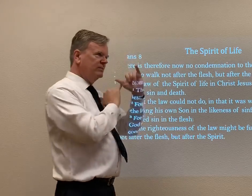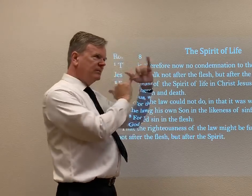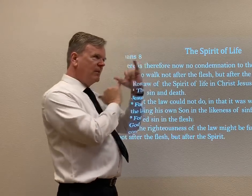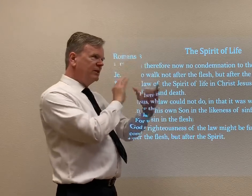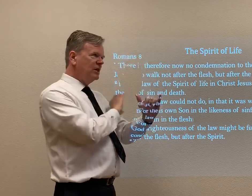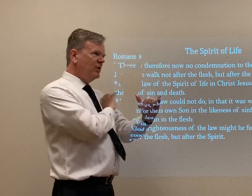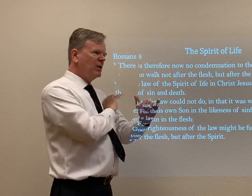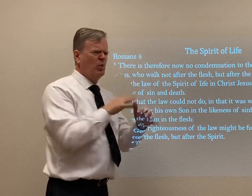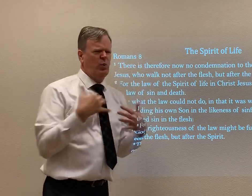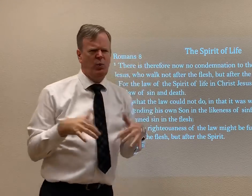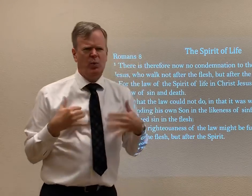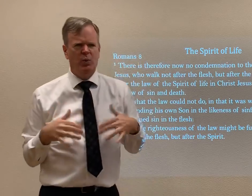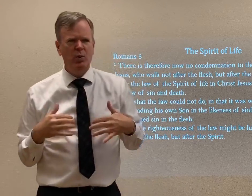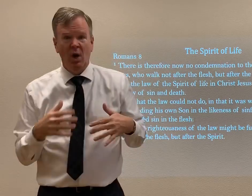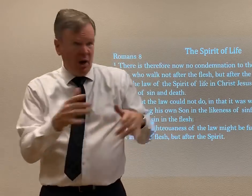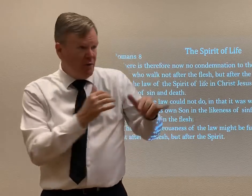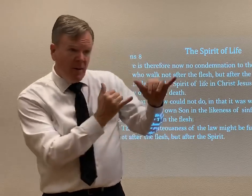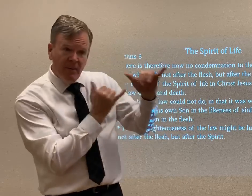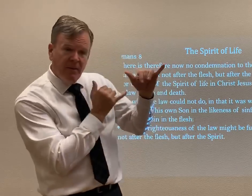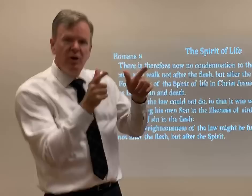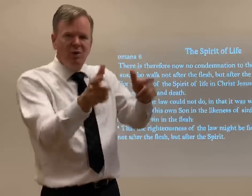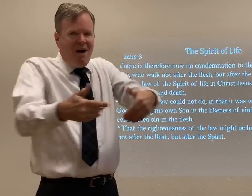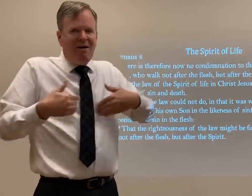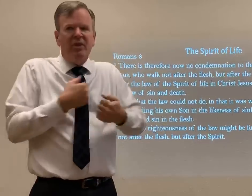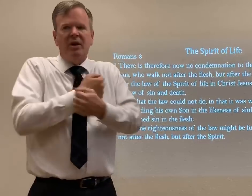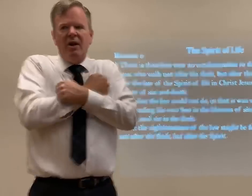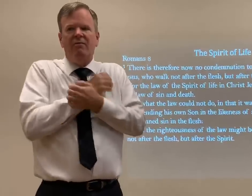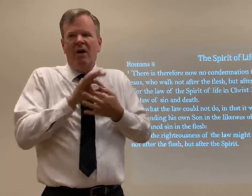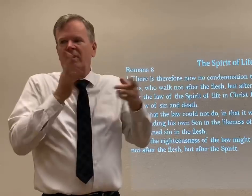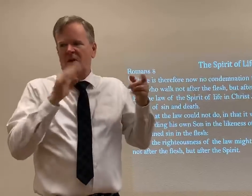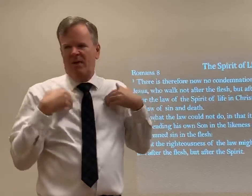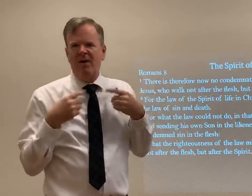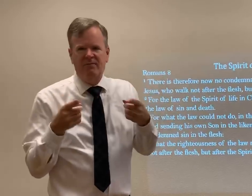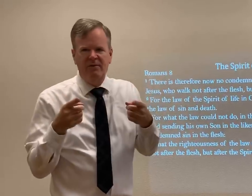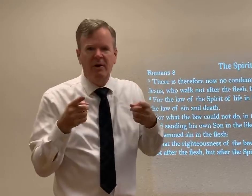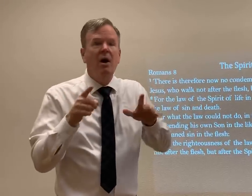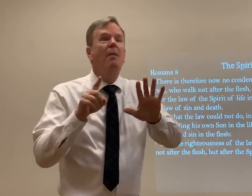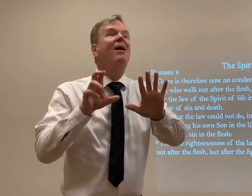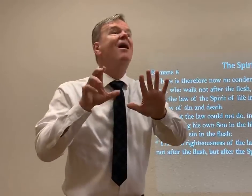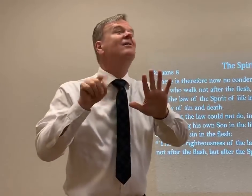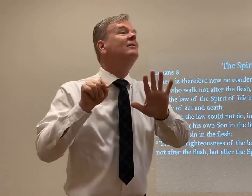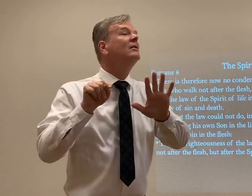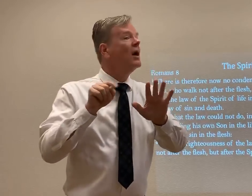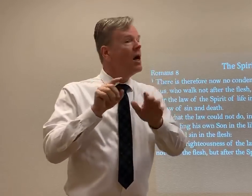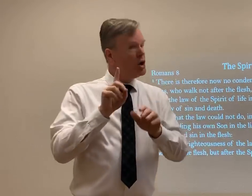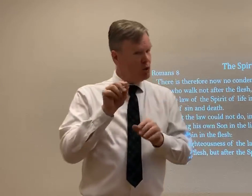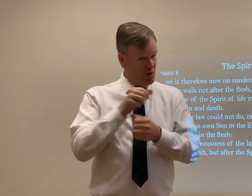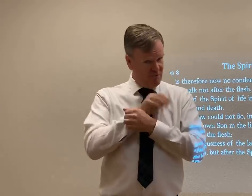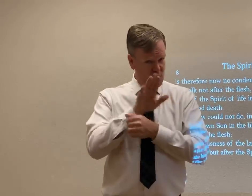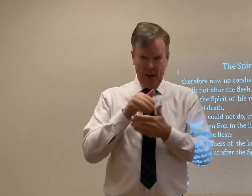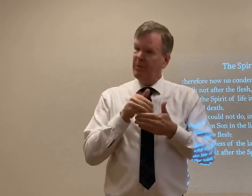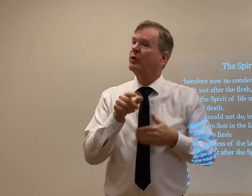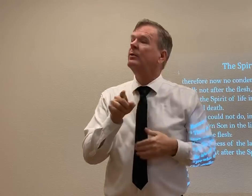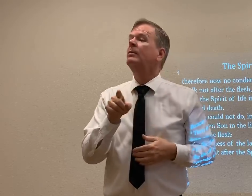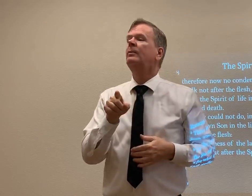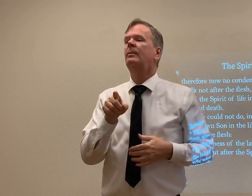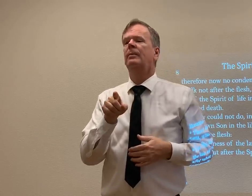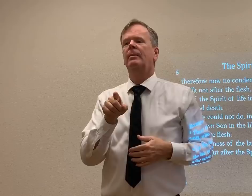But if you are righteous, it means you follow the character of God. And if you do so, and you have the love of God. But, do you love your